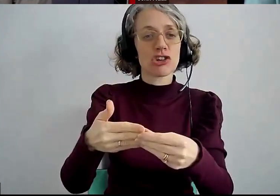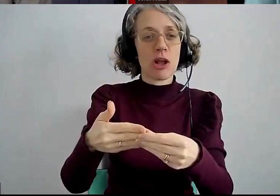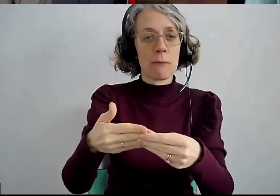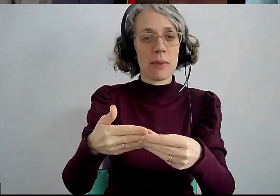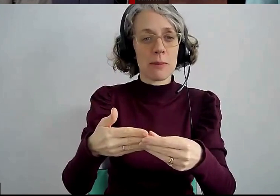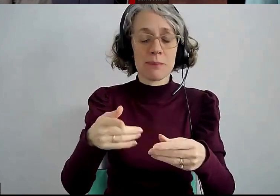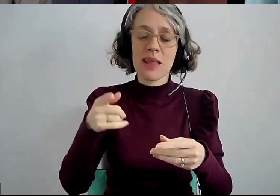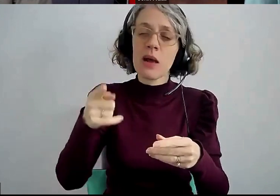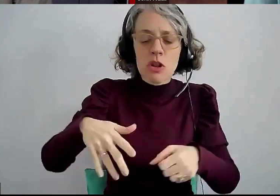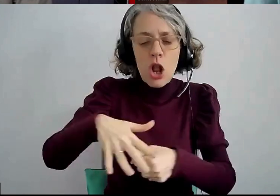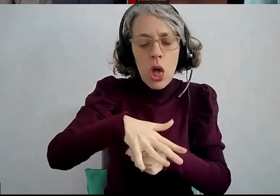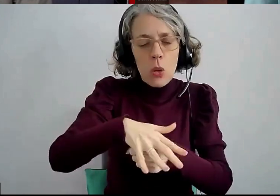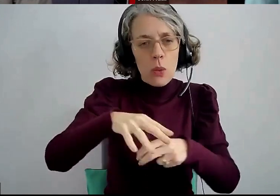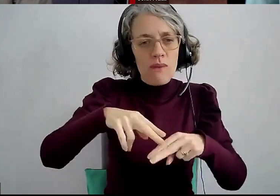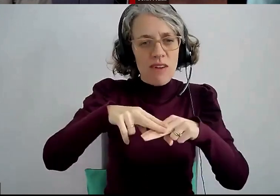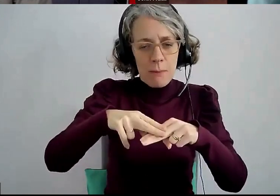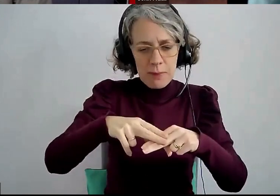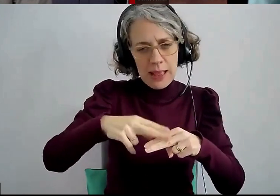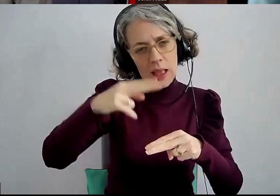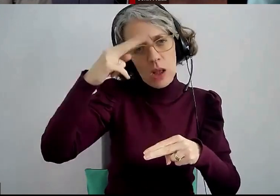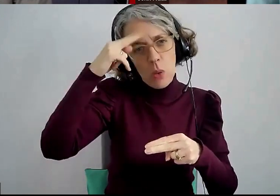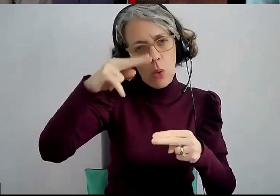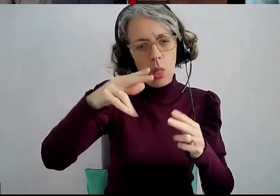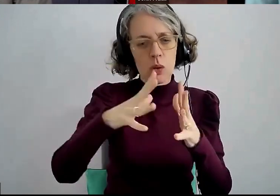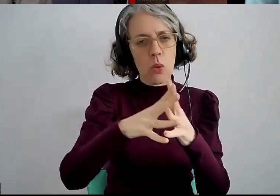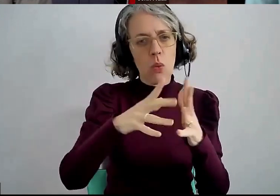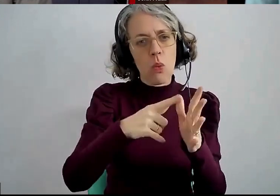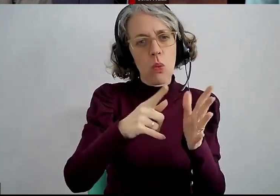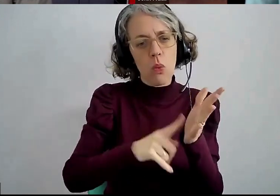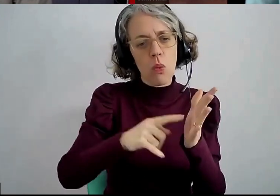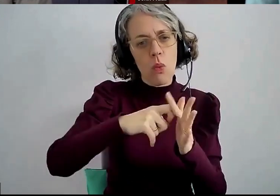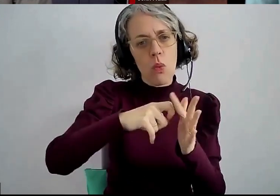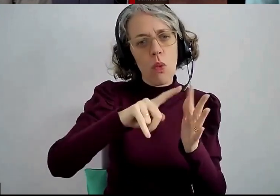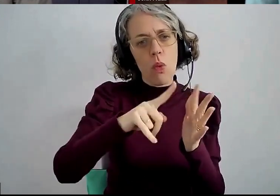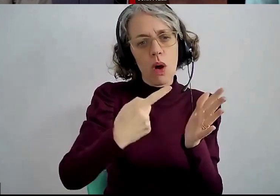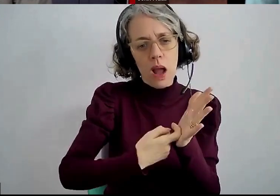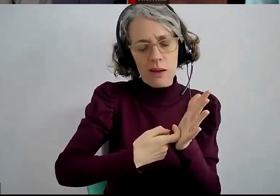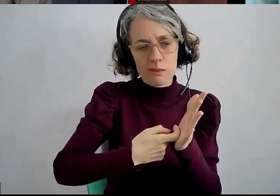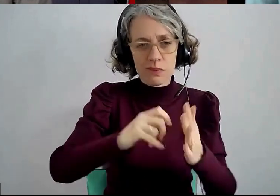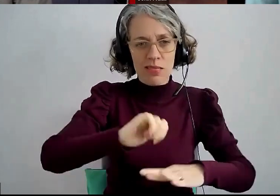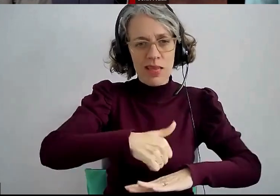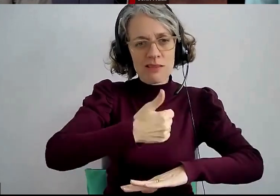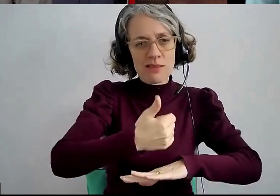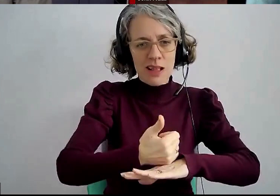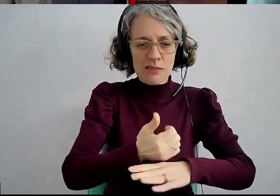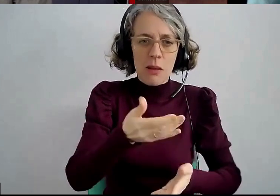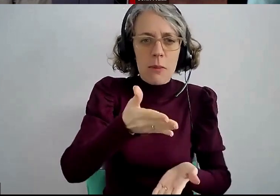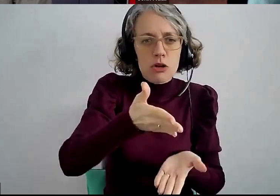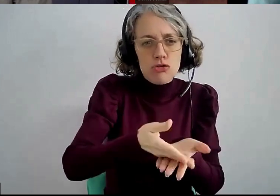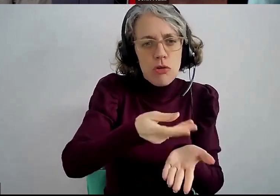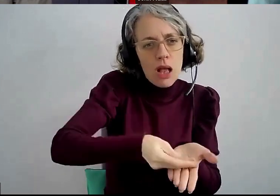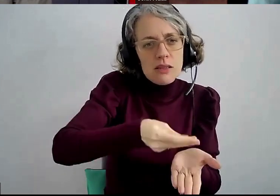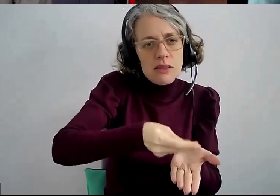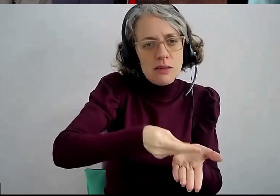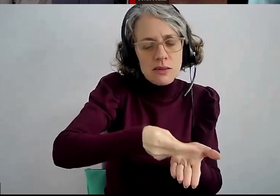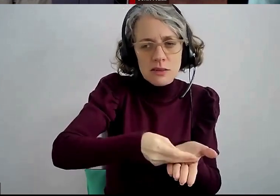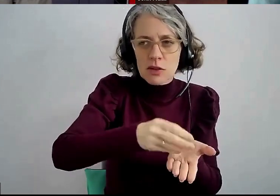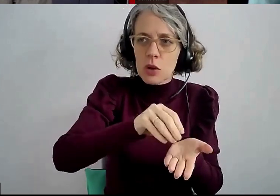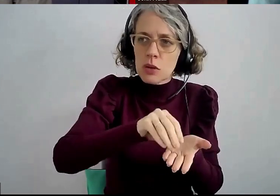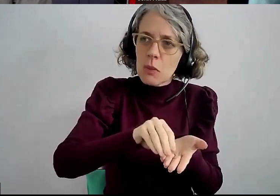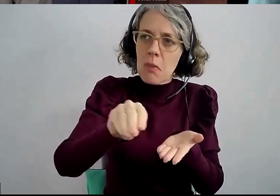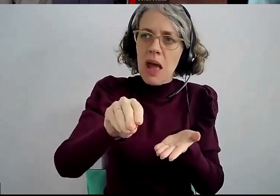Walker family, who set up a trust to pay for